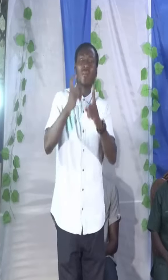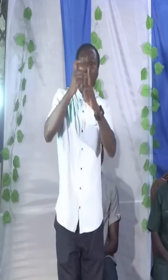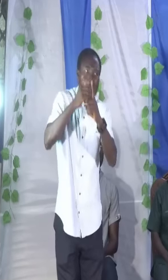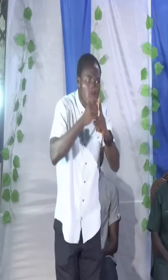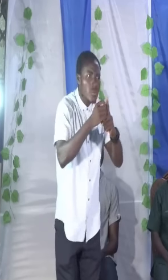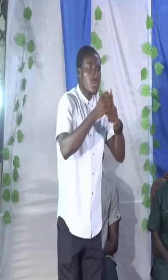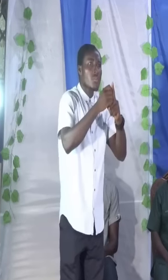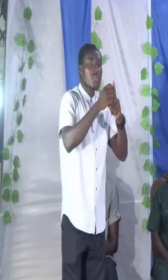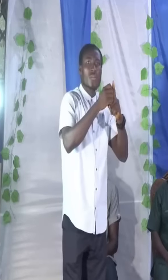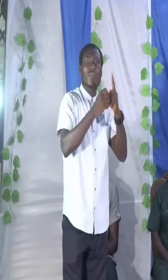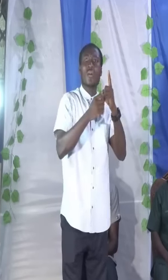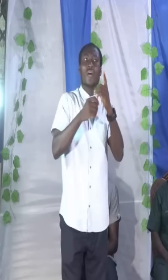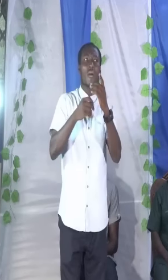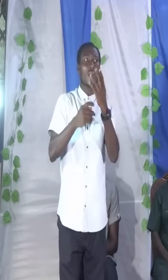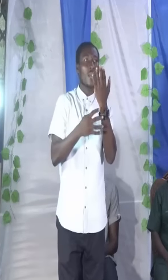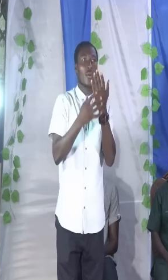truck ɛma